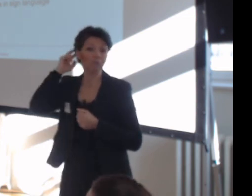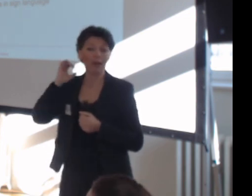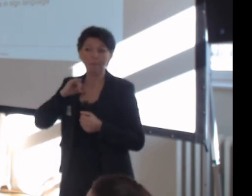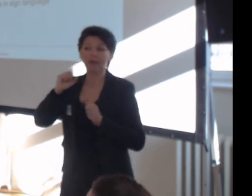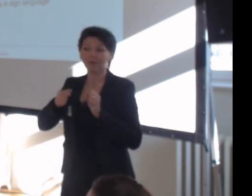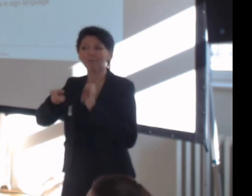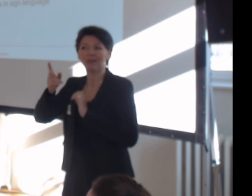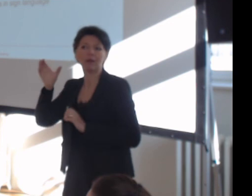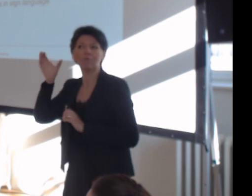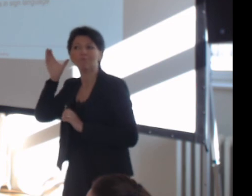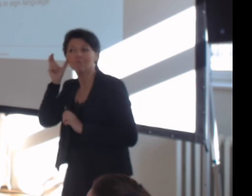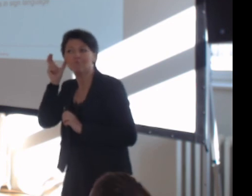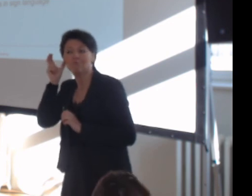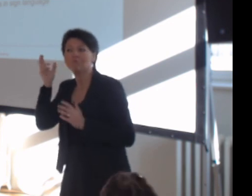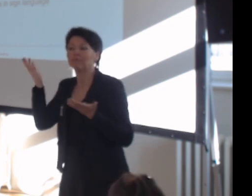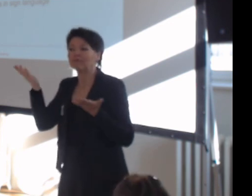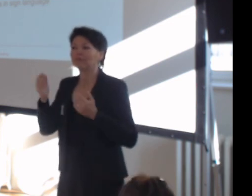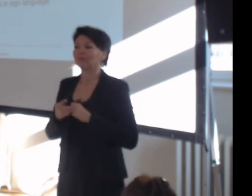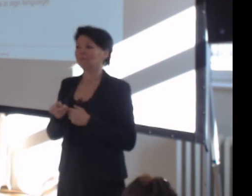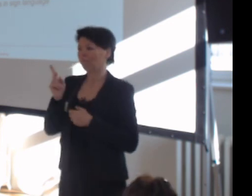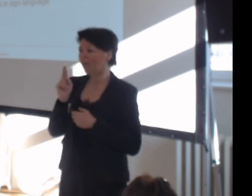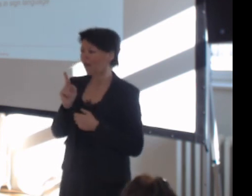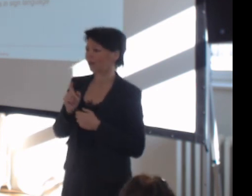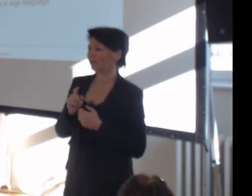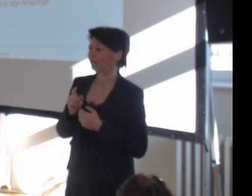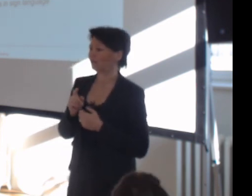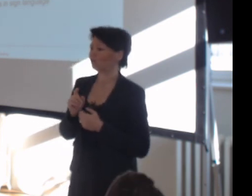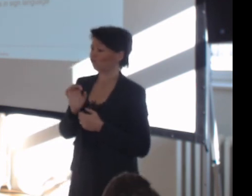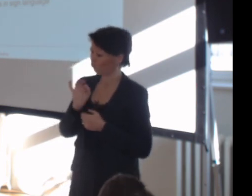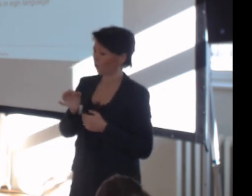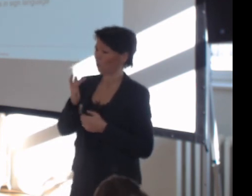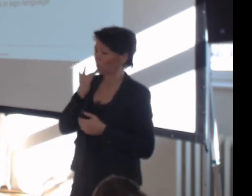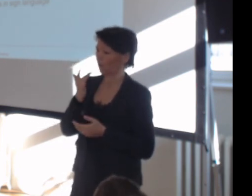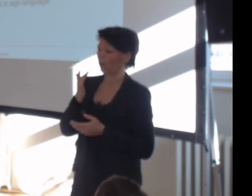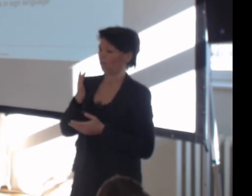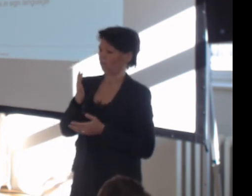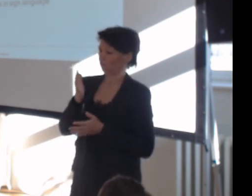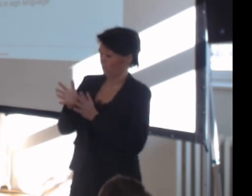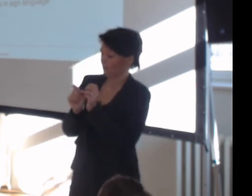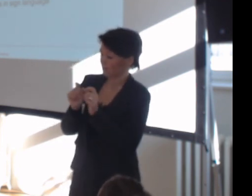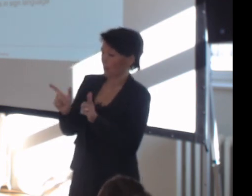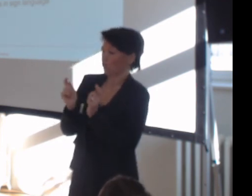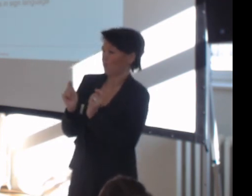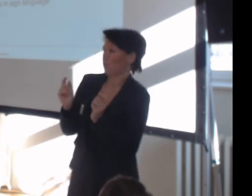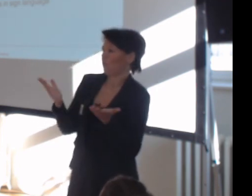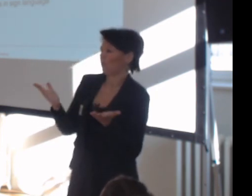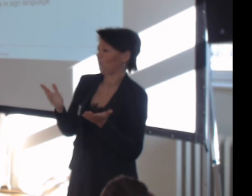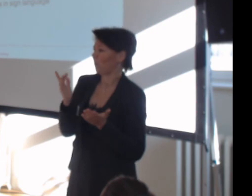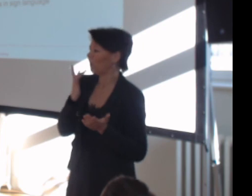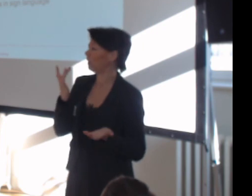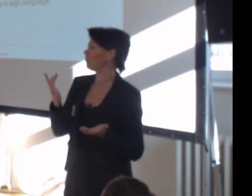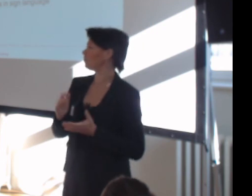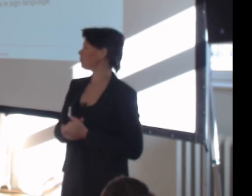more. But you still want to learn to use the sign language.